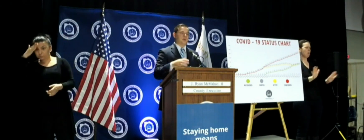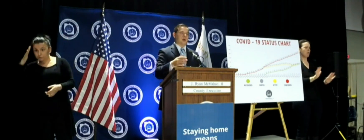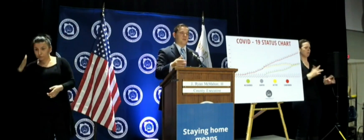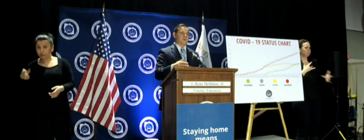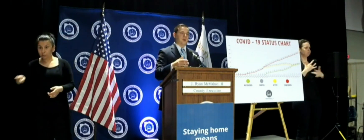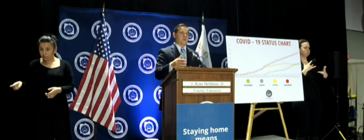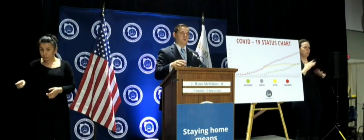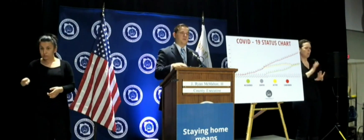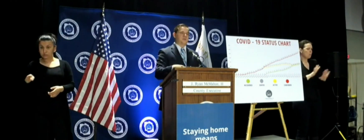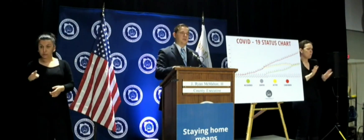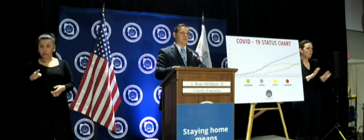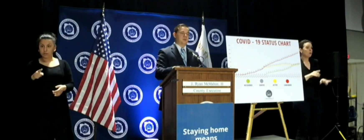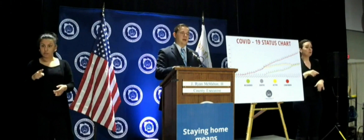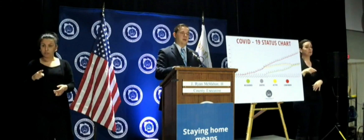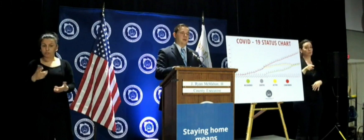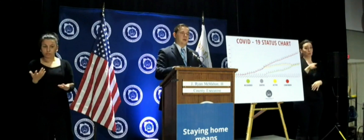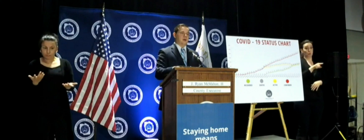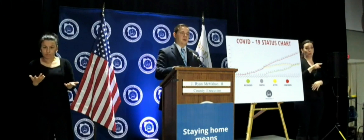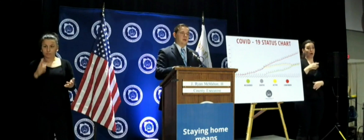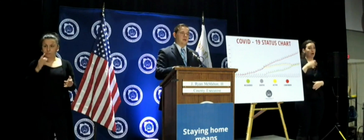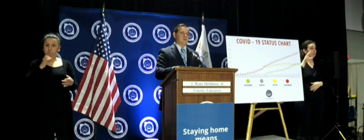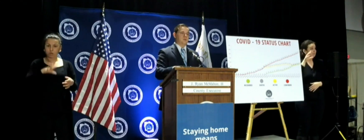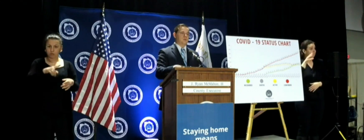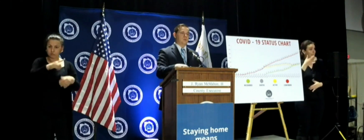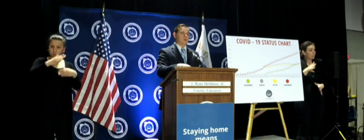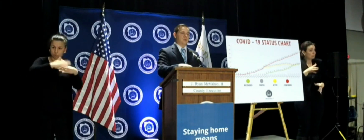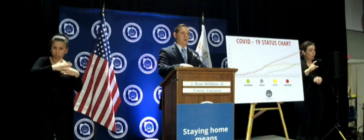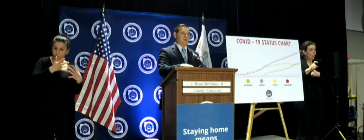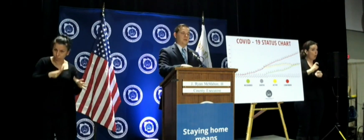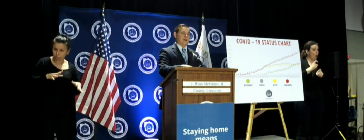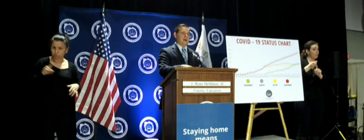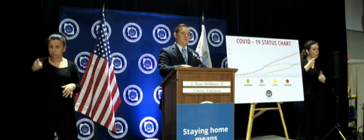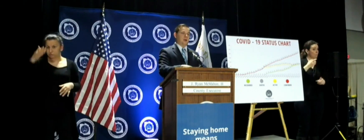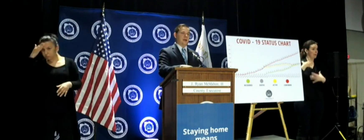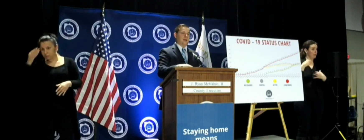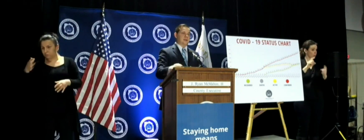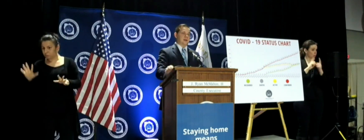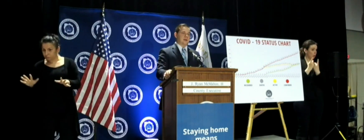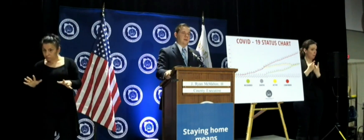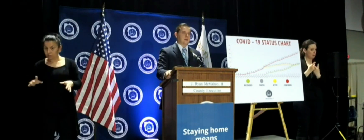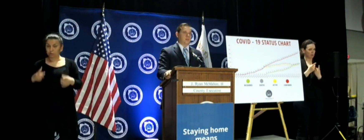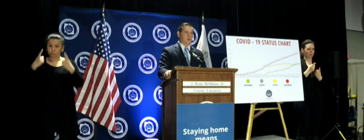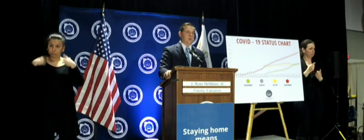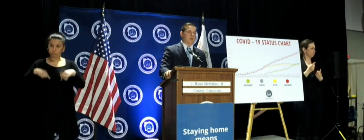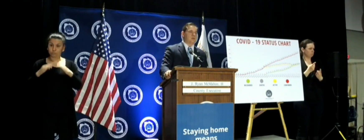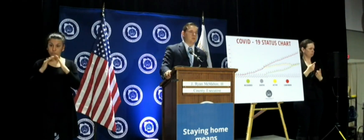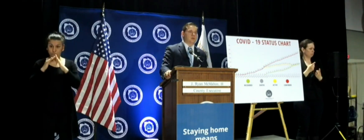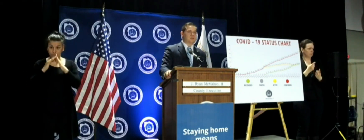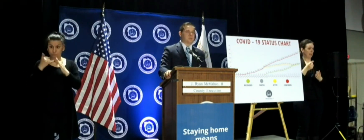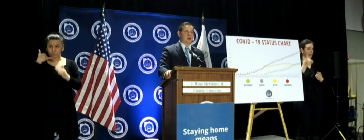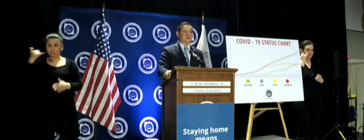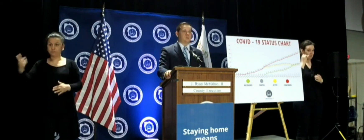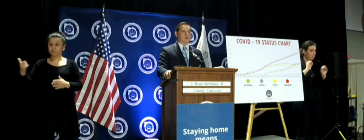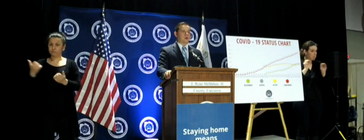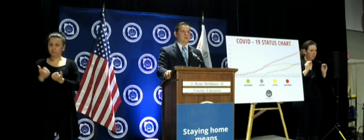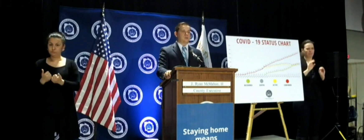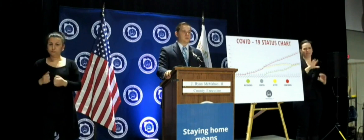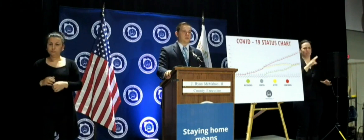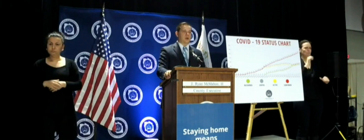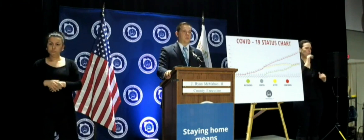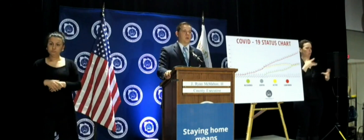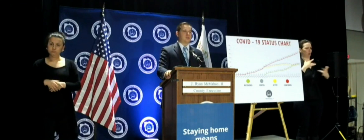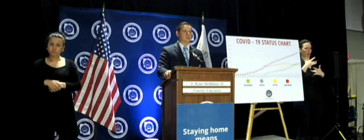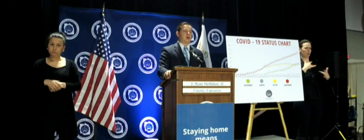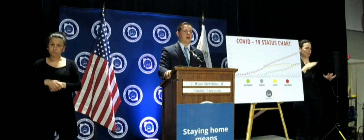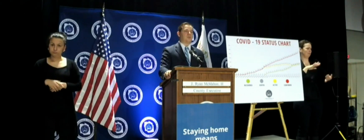hear from our health department, we've deemed that you did not have direct contact. But we have community spread. Regardless, we